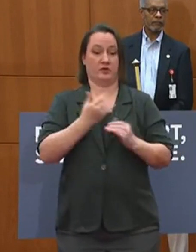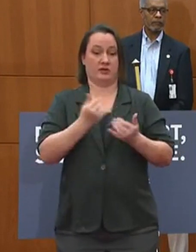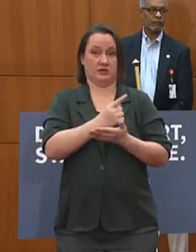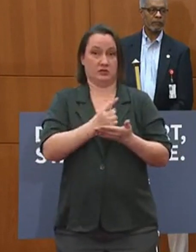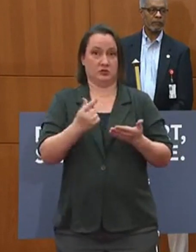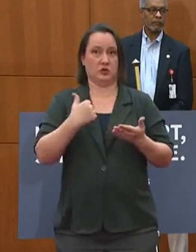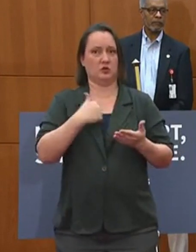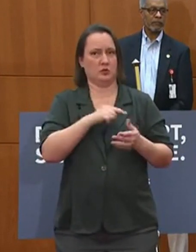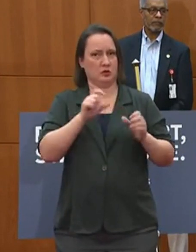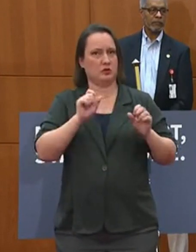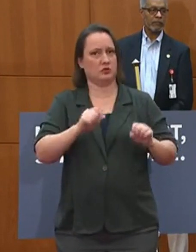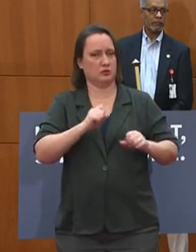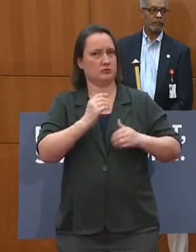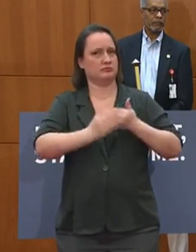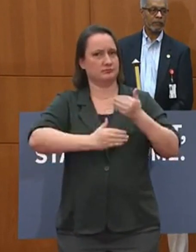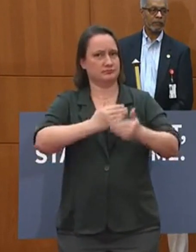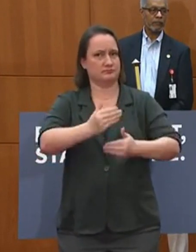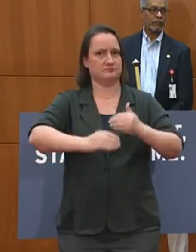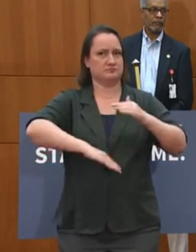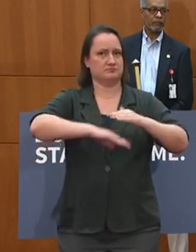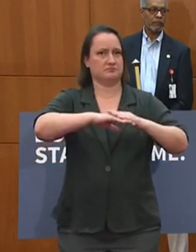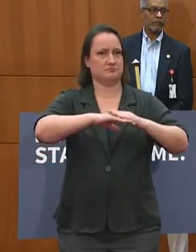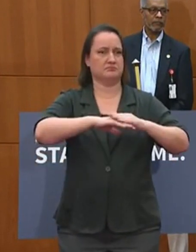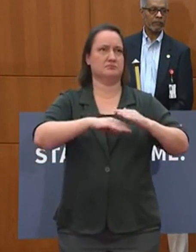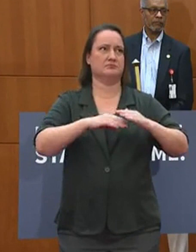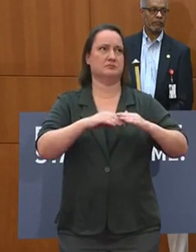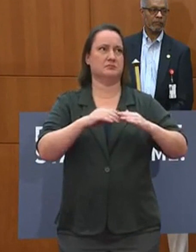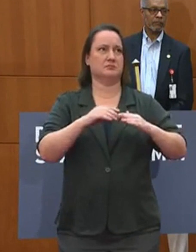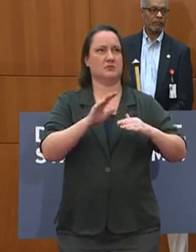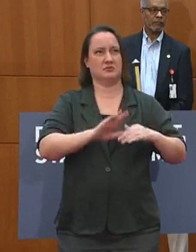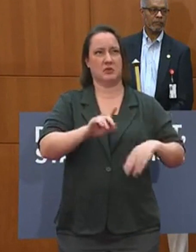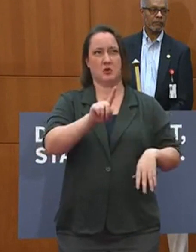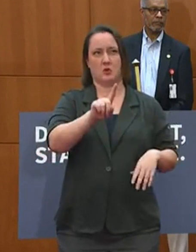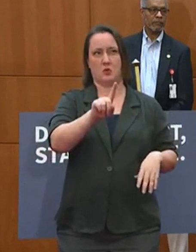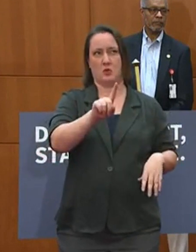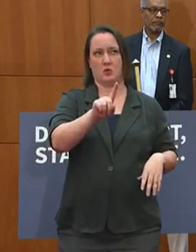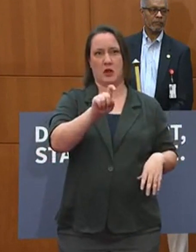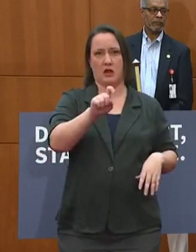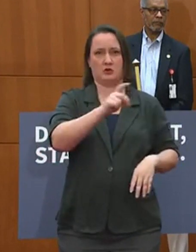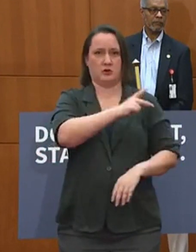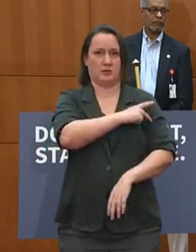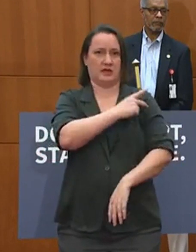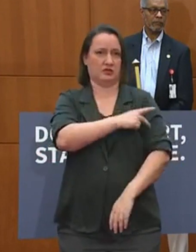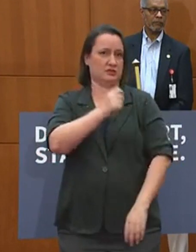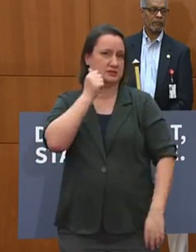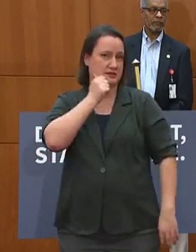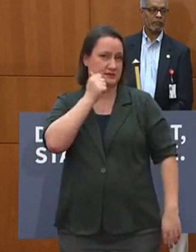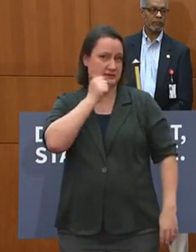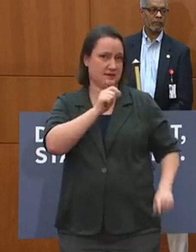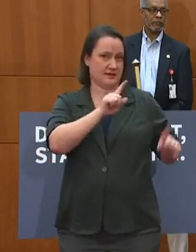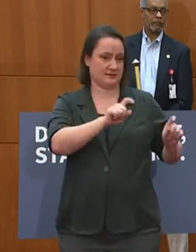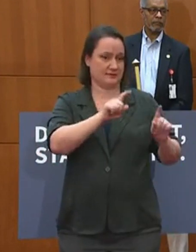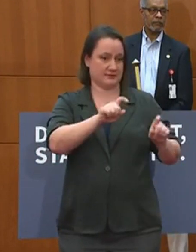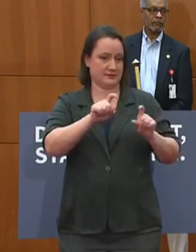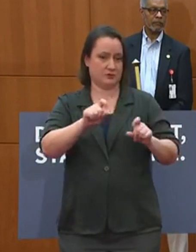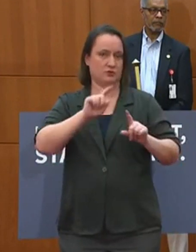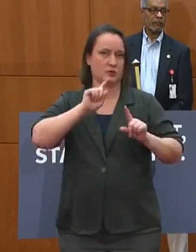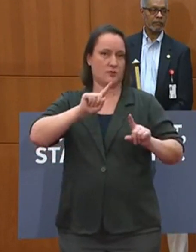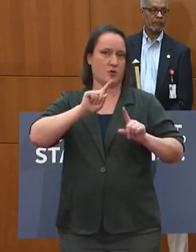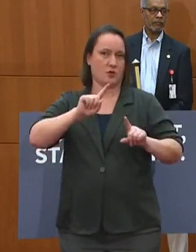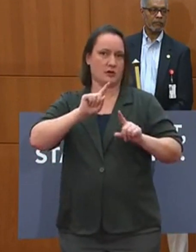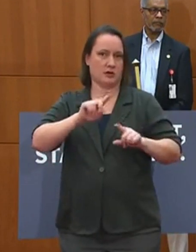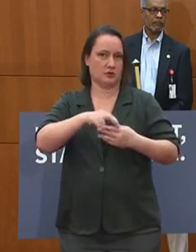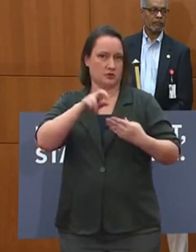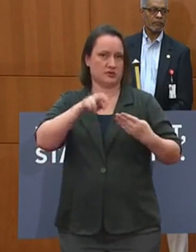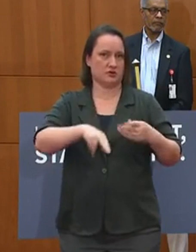were processing or had at capacity to run about 100 patients a day with reporting out those